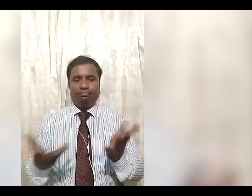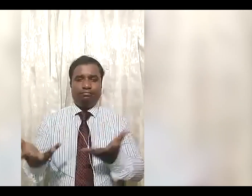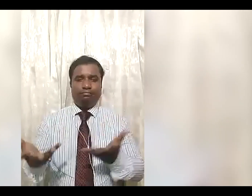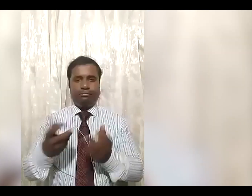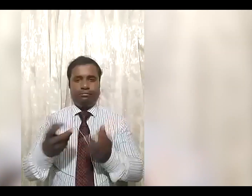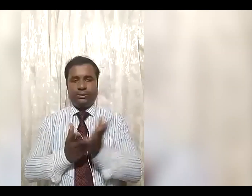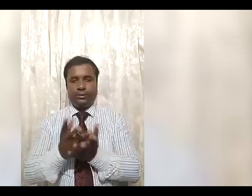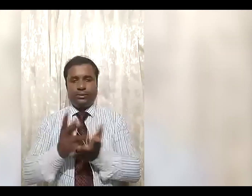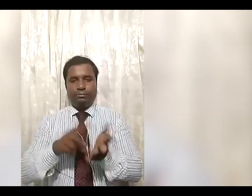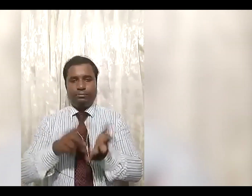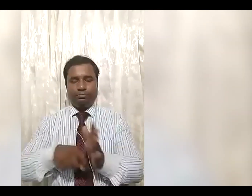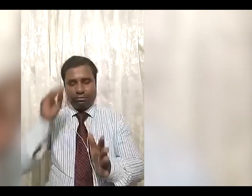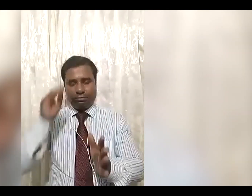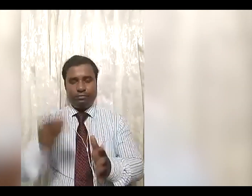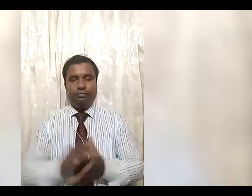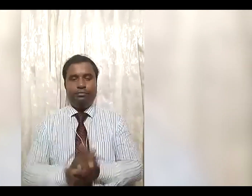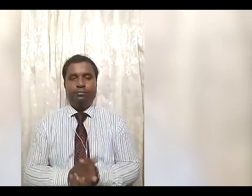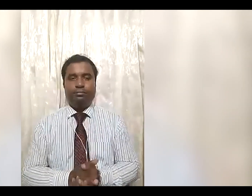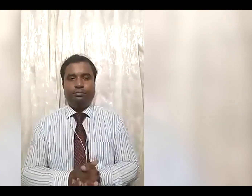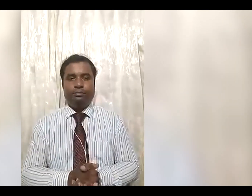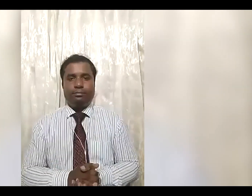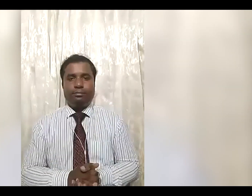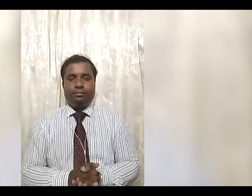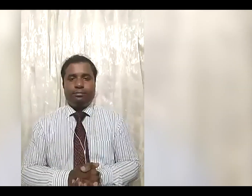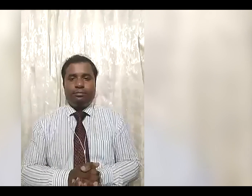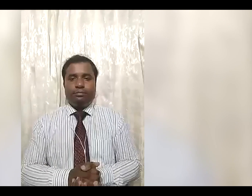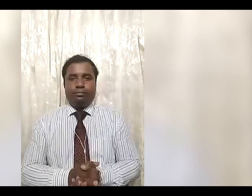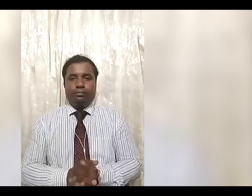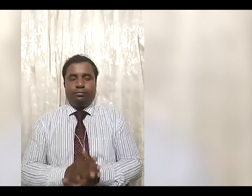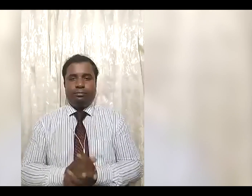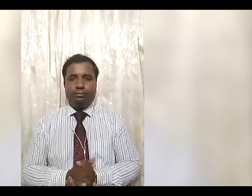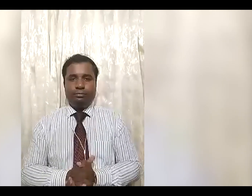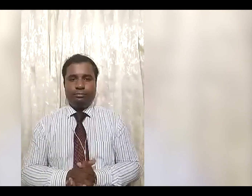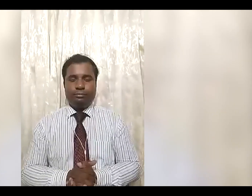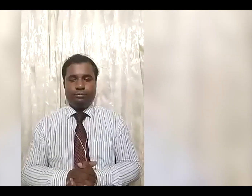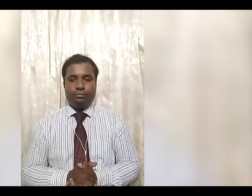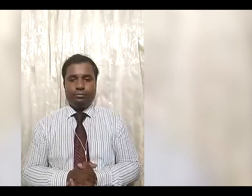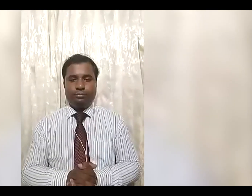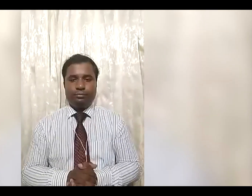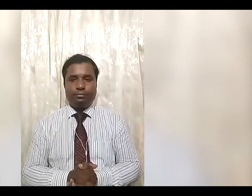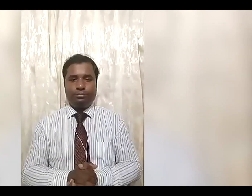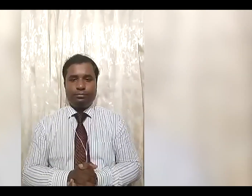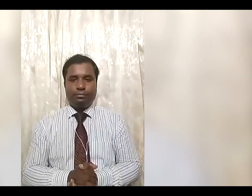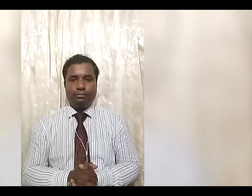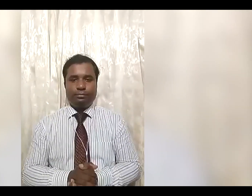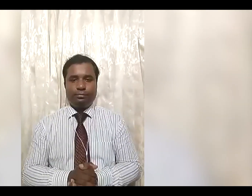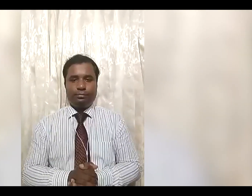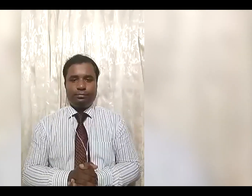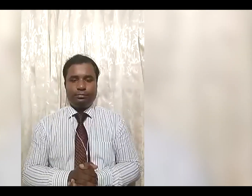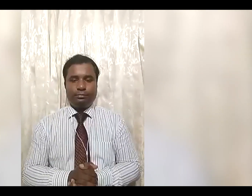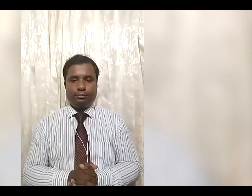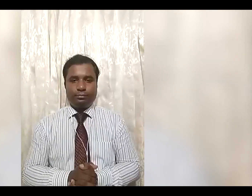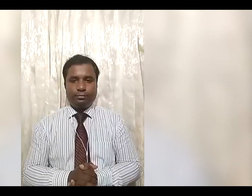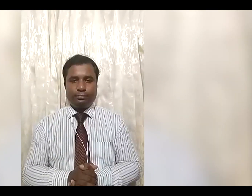a delegation to that. But we are not able to participate in the CRPD committee, like the government of Bangladesh, for example, is.